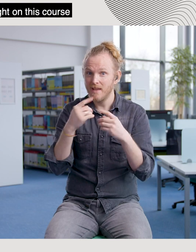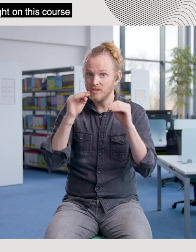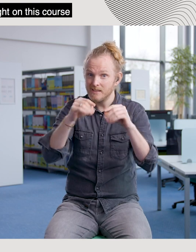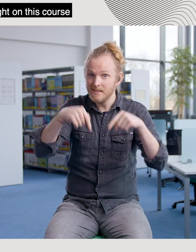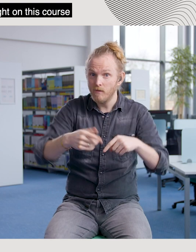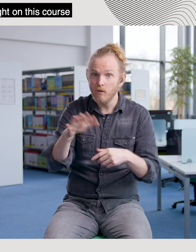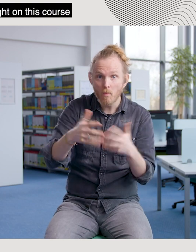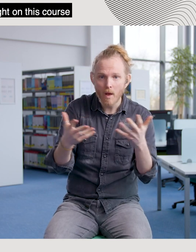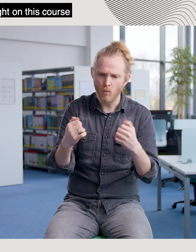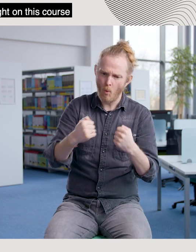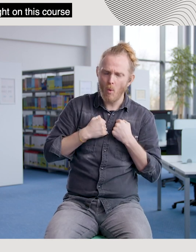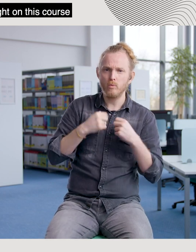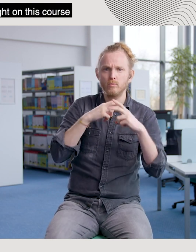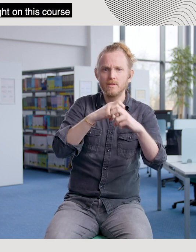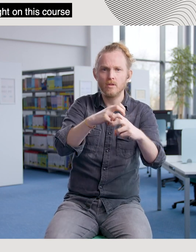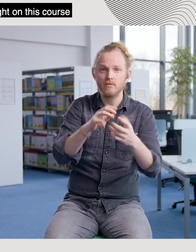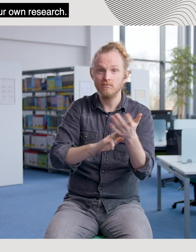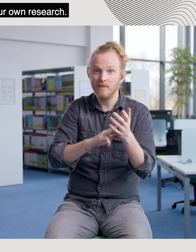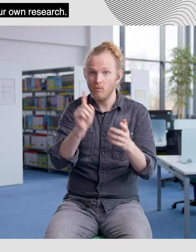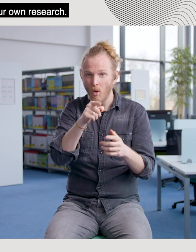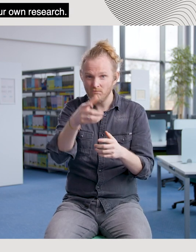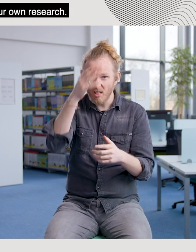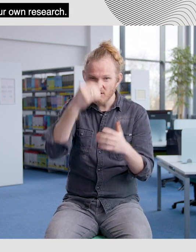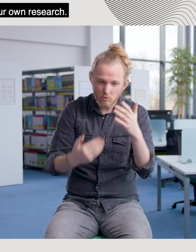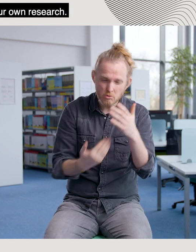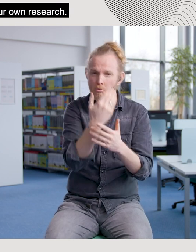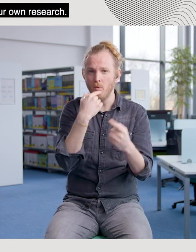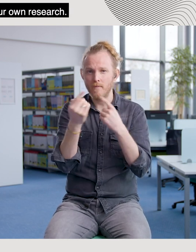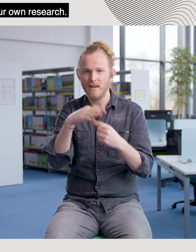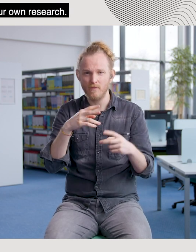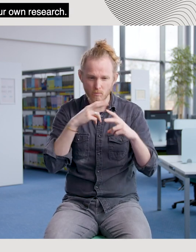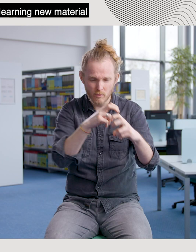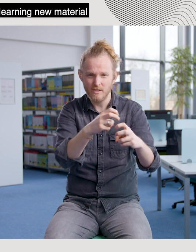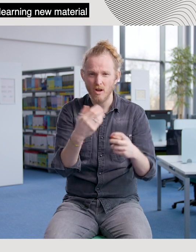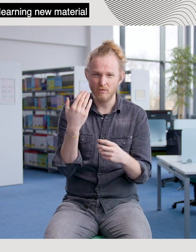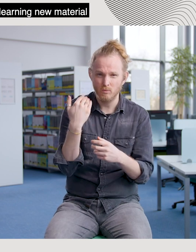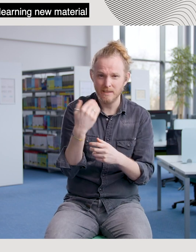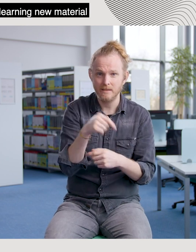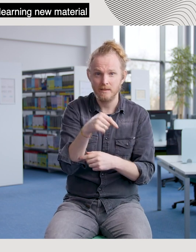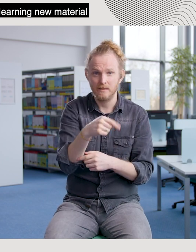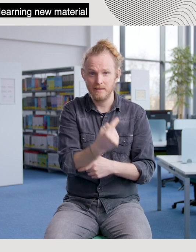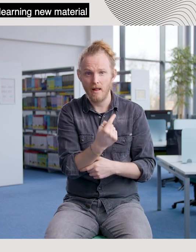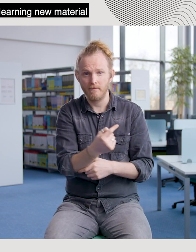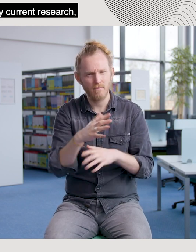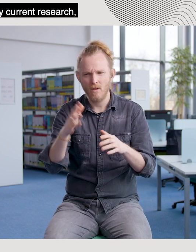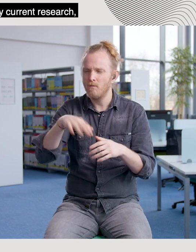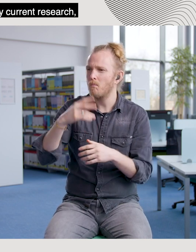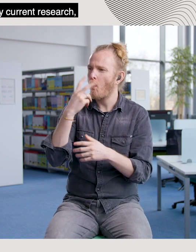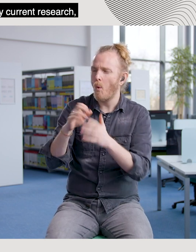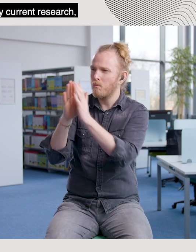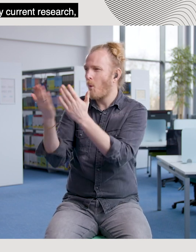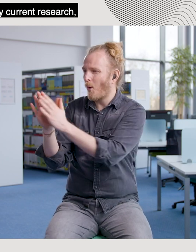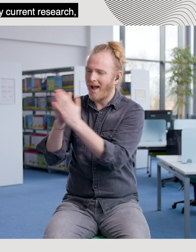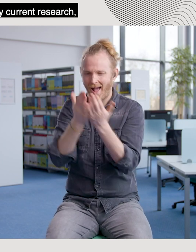A lot of the material taught on this course is taken directly from our own research. This means that you'll be learning new material that is